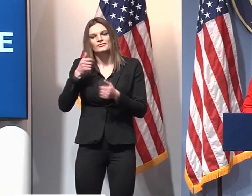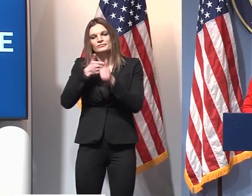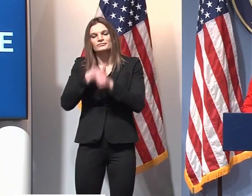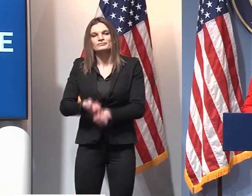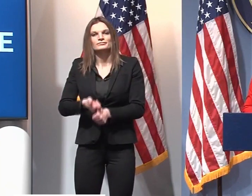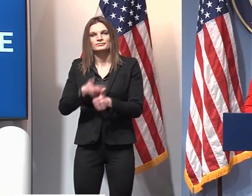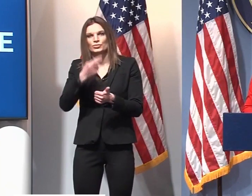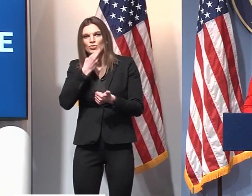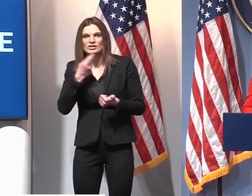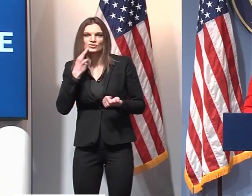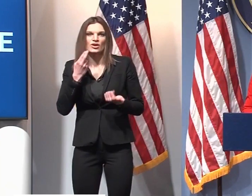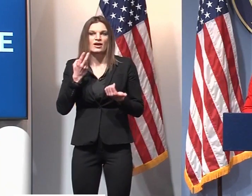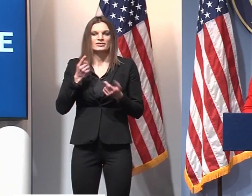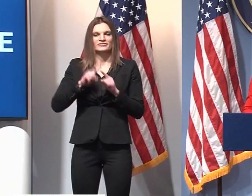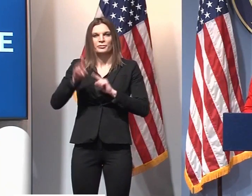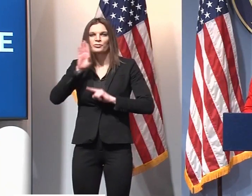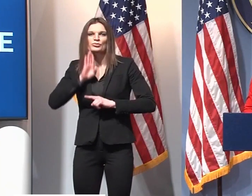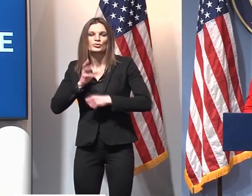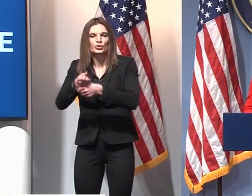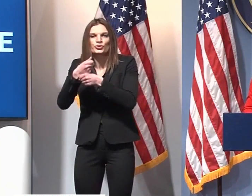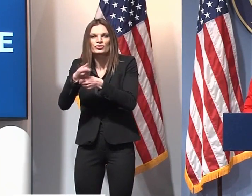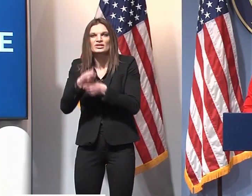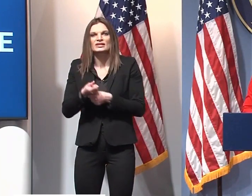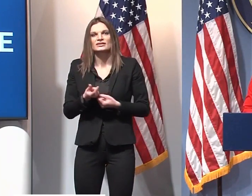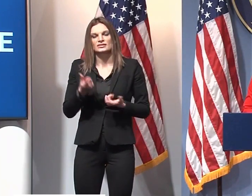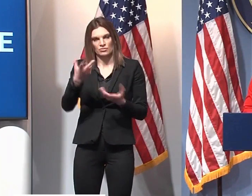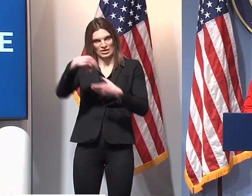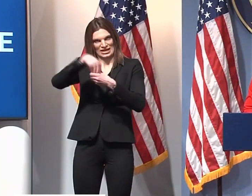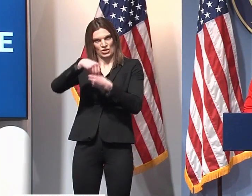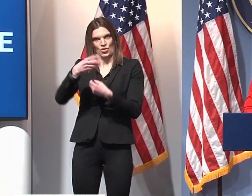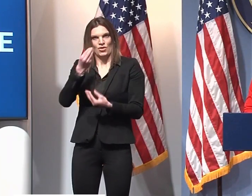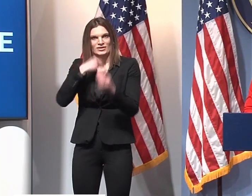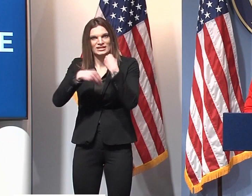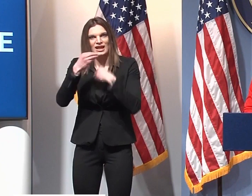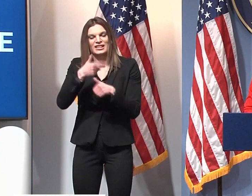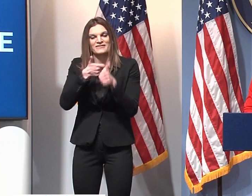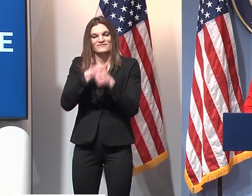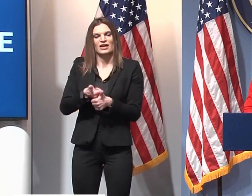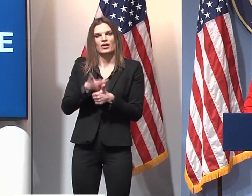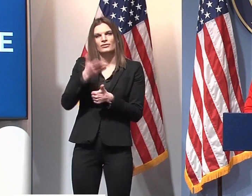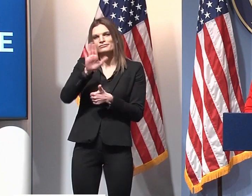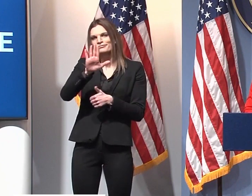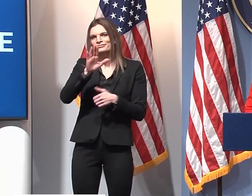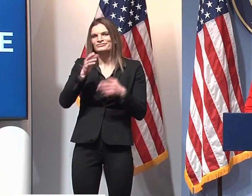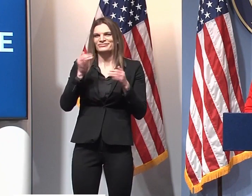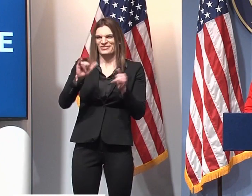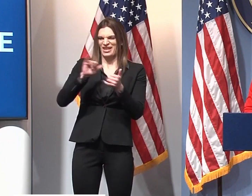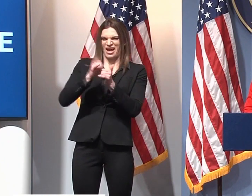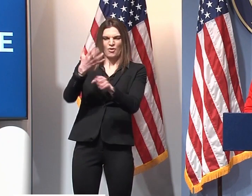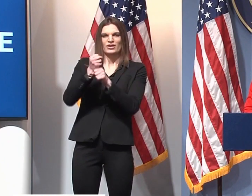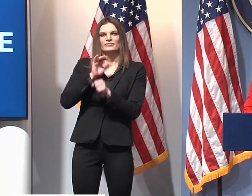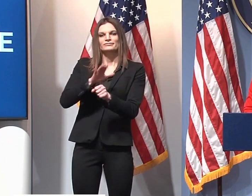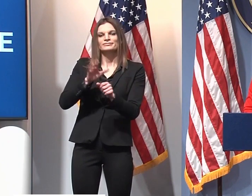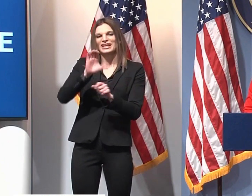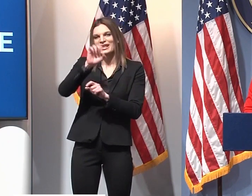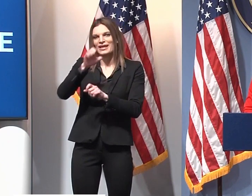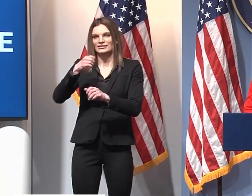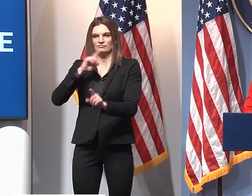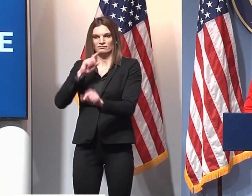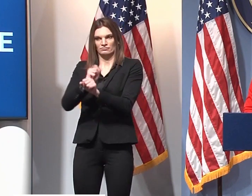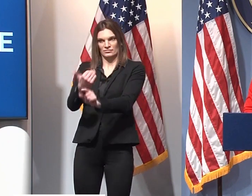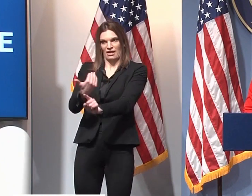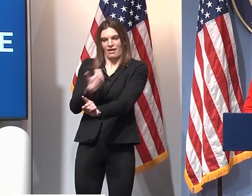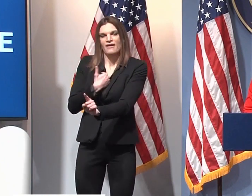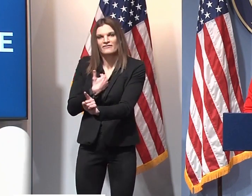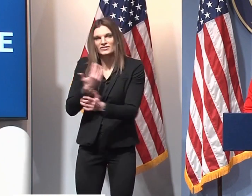and eateries can expand indoor dining. It's based off of case positivity rates. I'm wondering if you've had a chance to look at that proposal